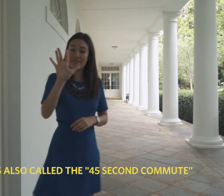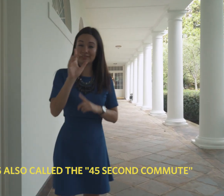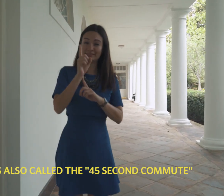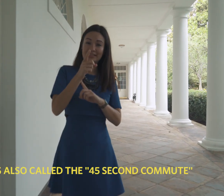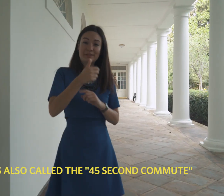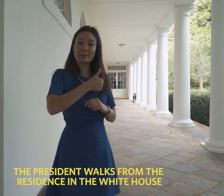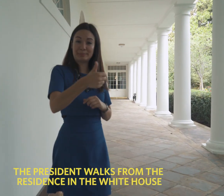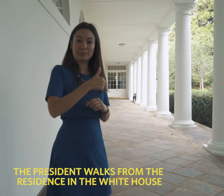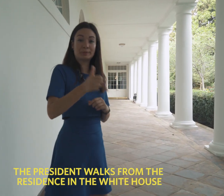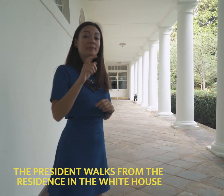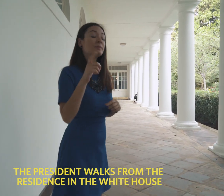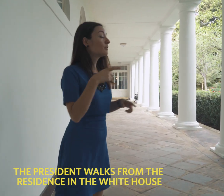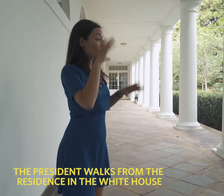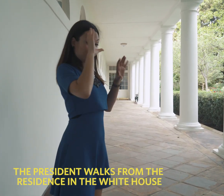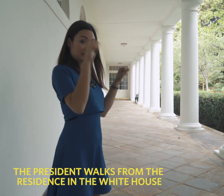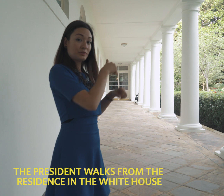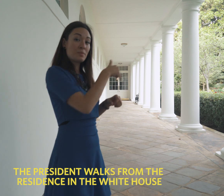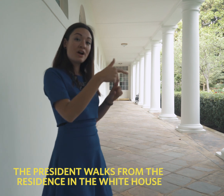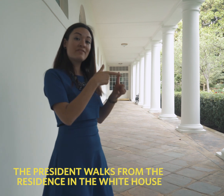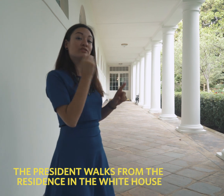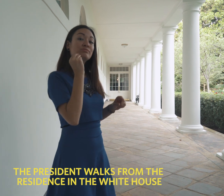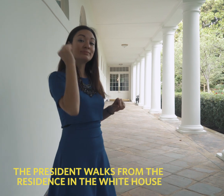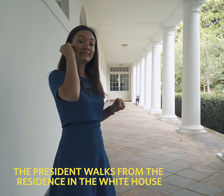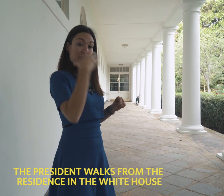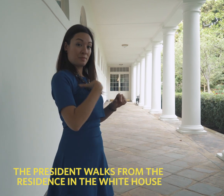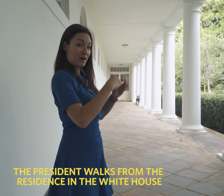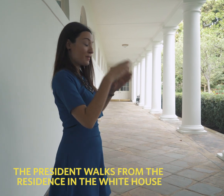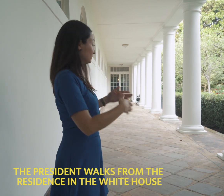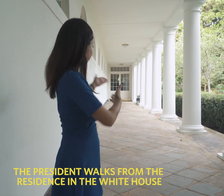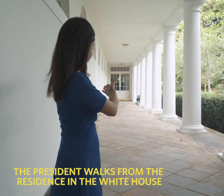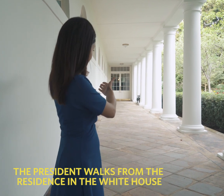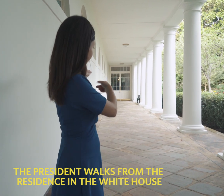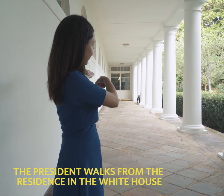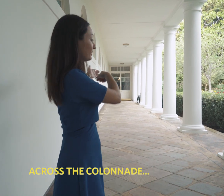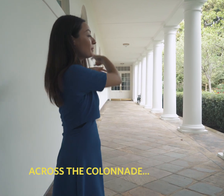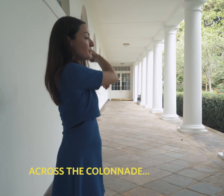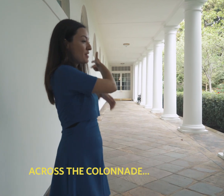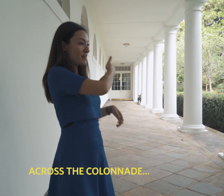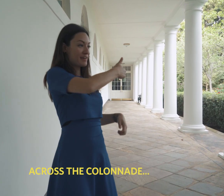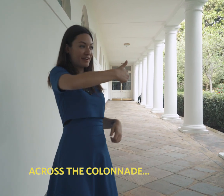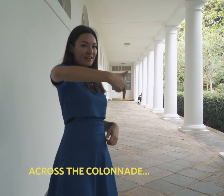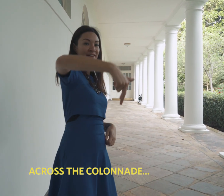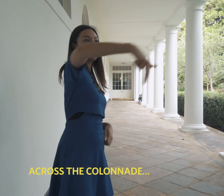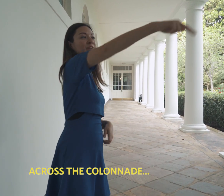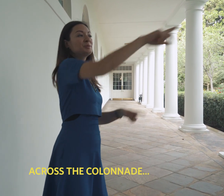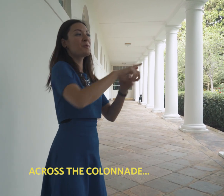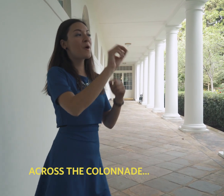45-second commute. The President walks from the residence in the White House at the end of the colonnade. Across the colonnade. She walks and motions